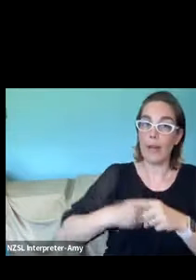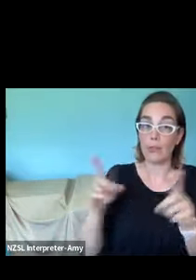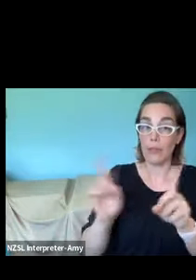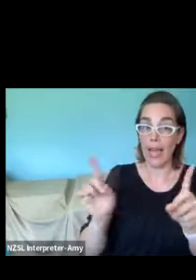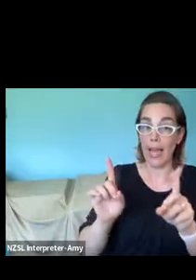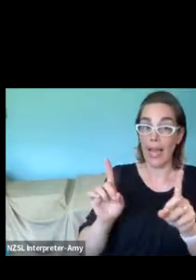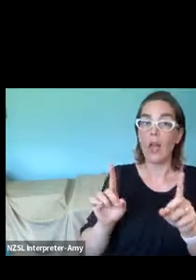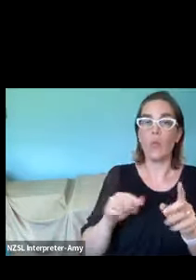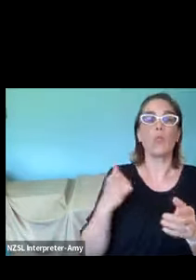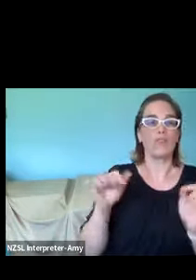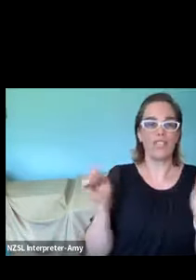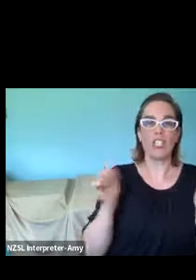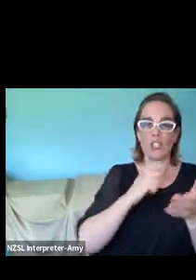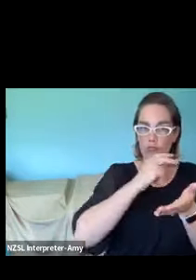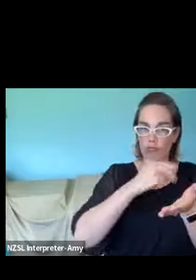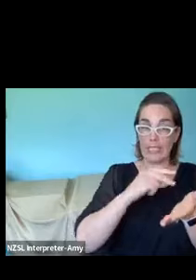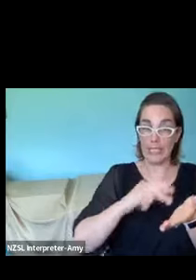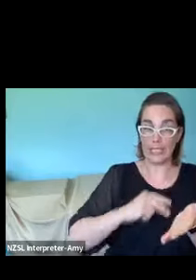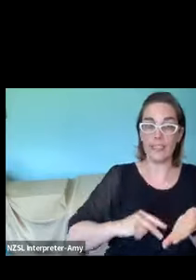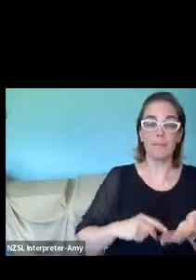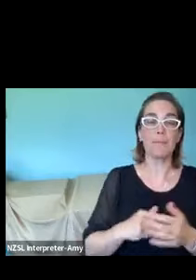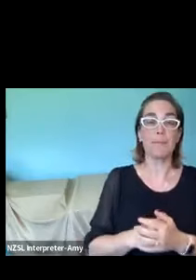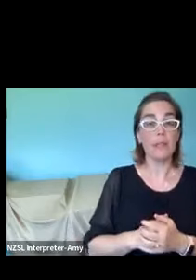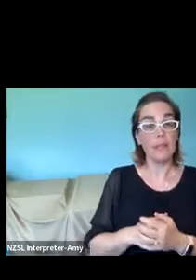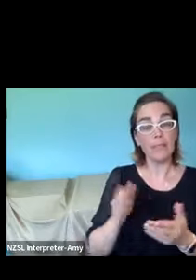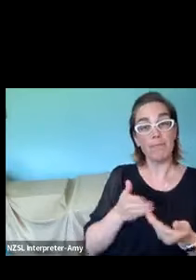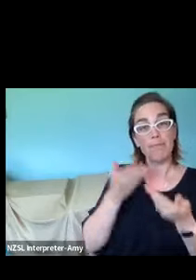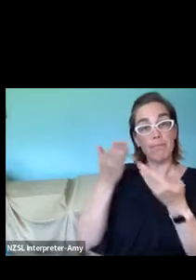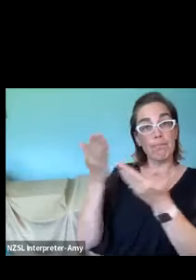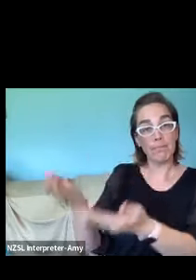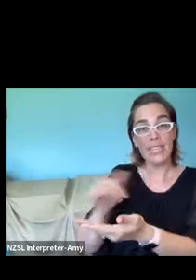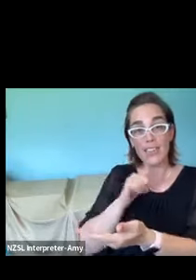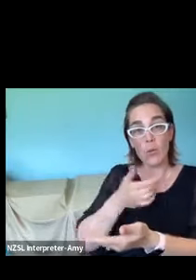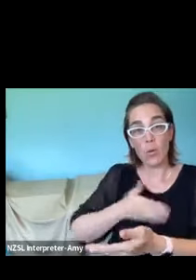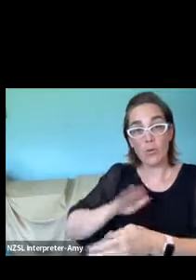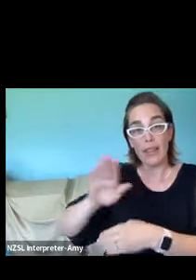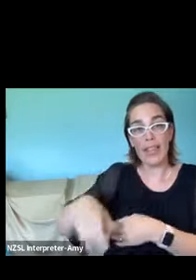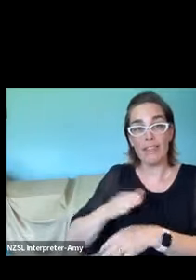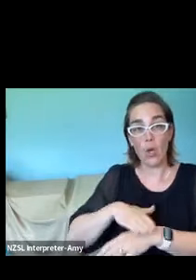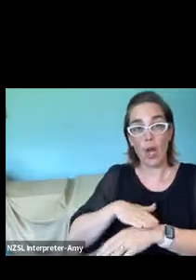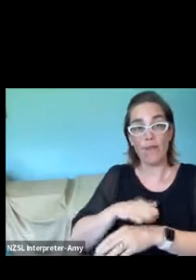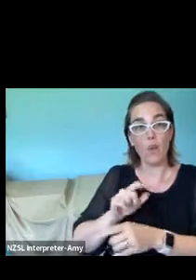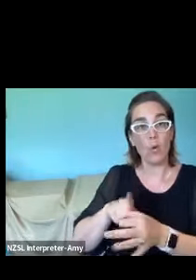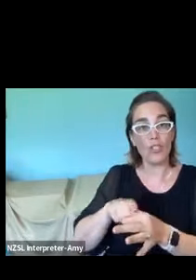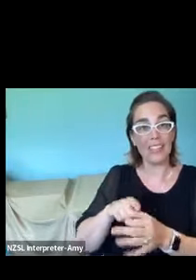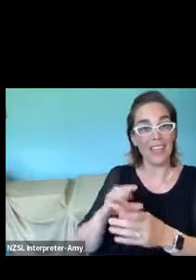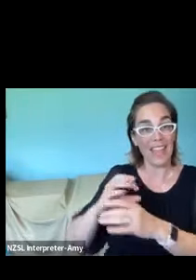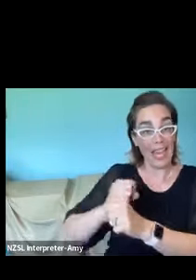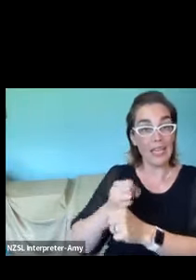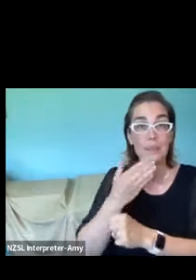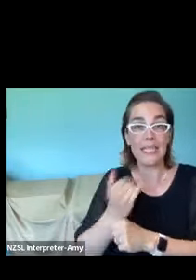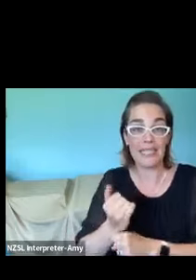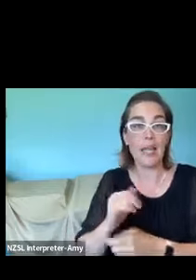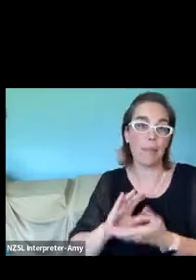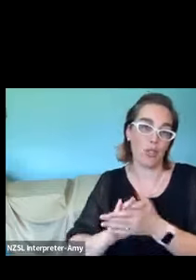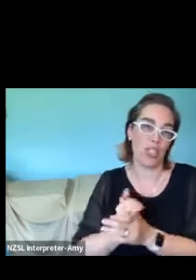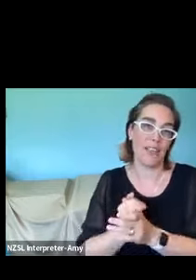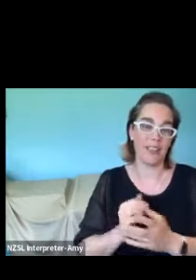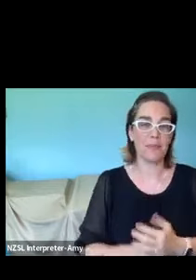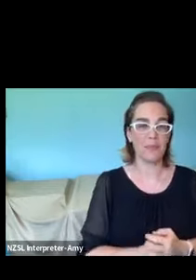read, and we're in your hands. If you'd like to leave some time for questions, we'd appreciate it. Thank you. Okay. Thank you